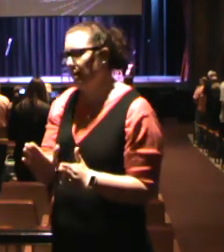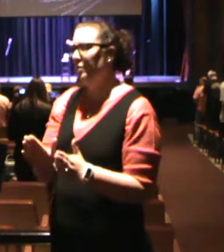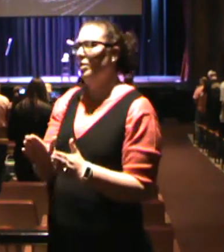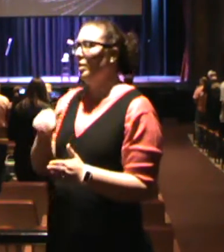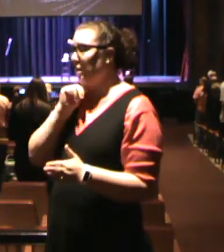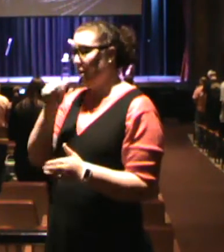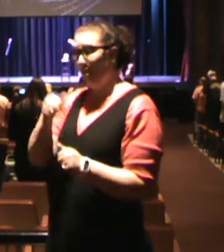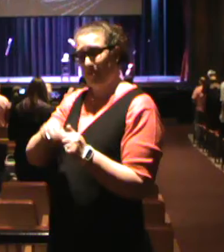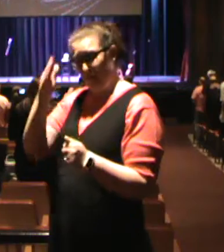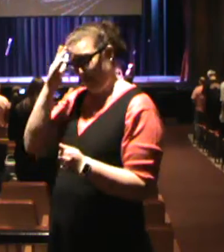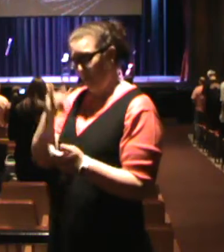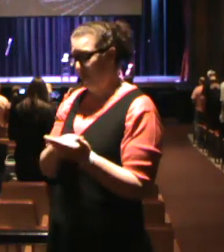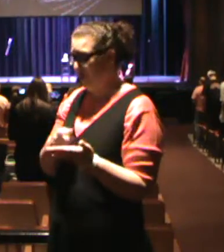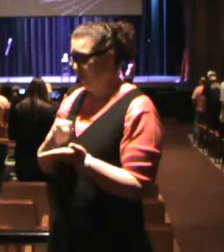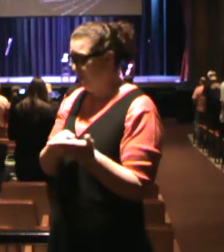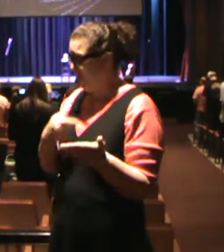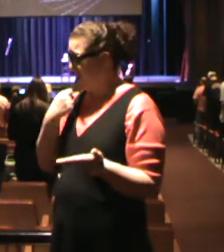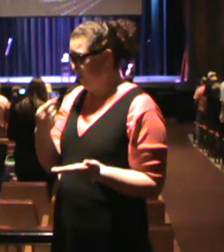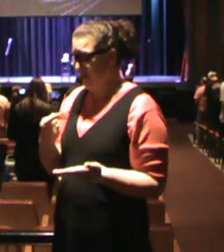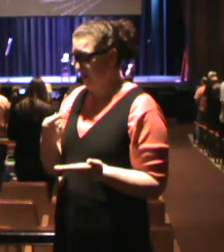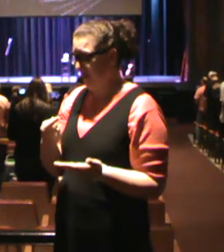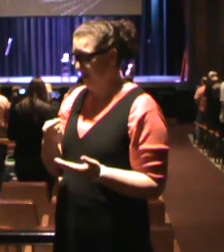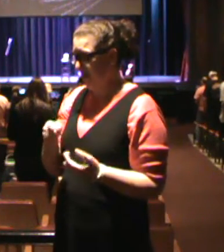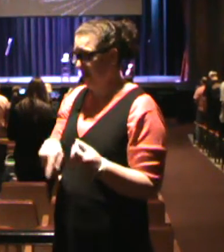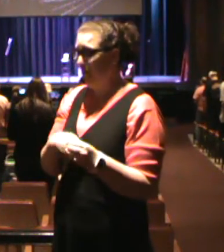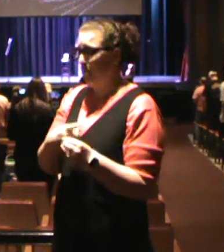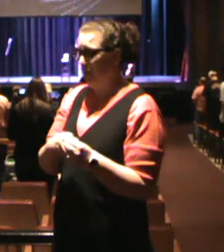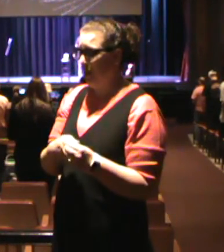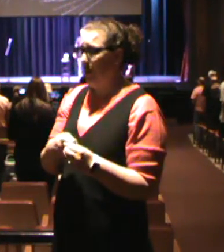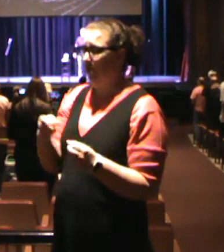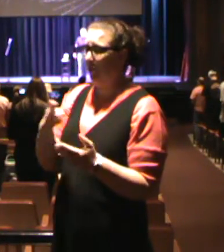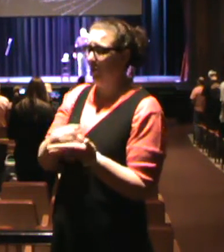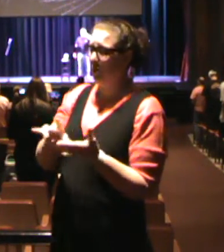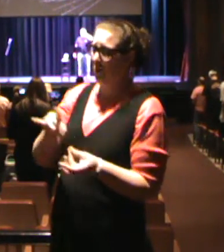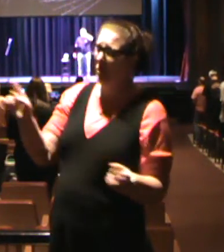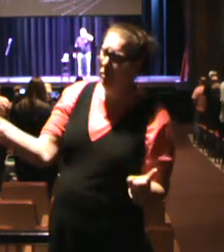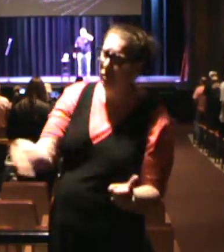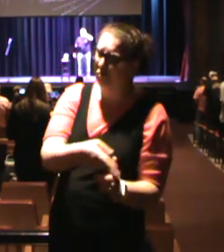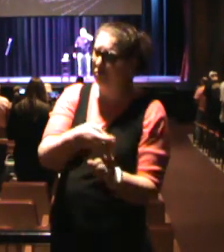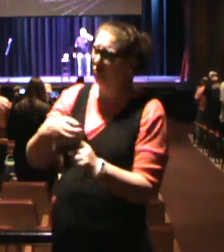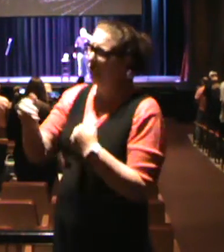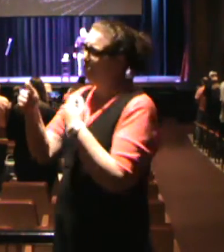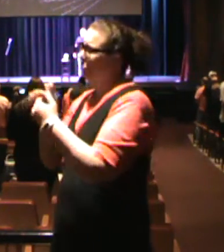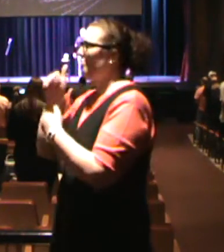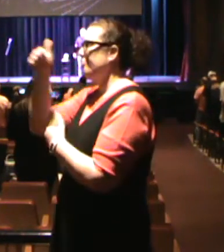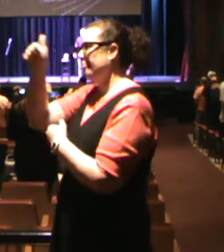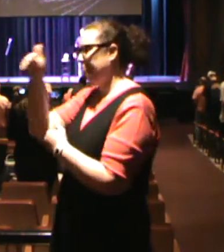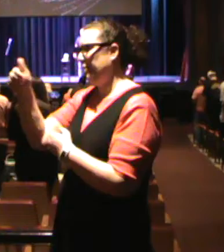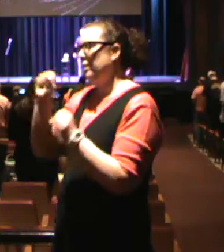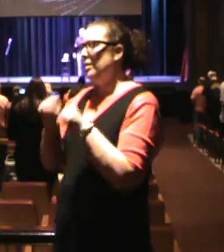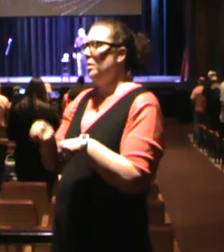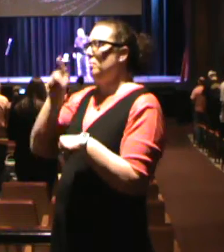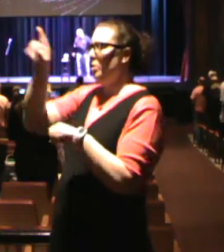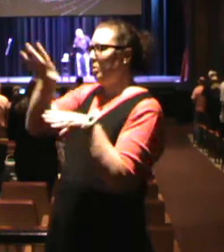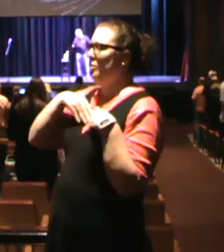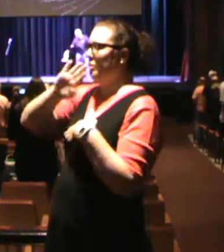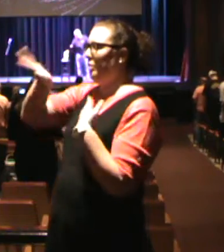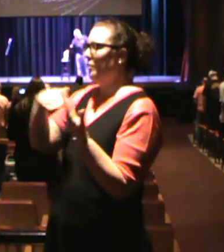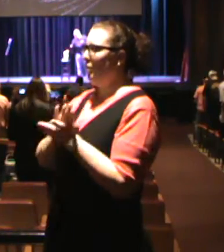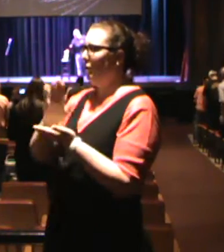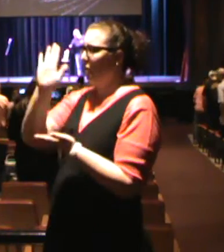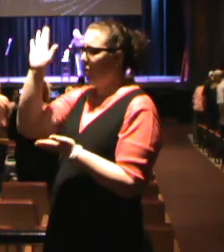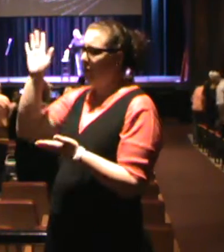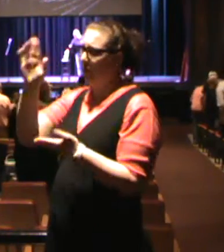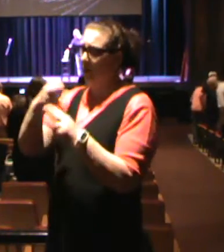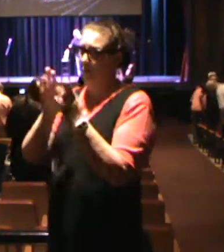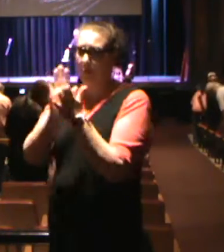what I'm talking about. Lord, I believe the Holy Spirit is powerful enough to draw them to yourself today. Lord, may you get all the glory in Jesus' name.